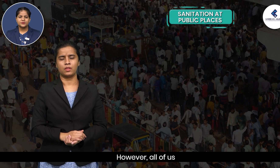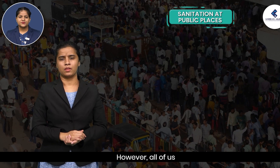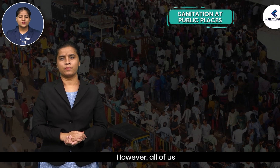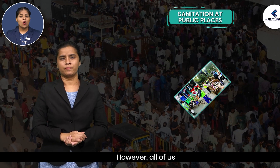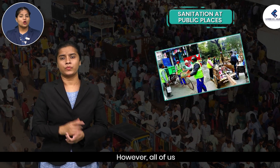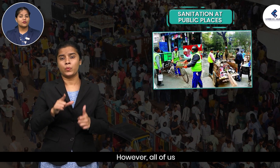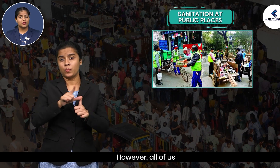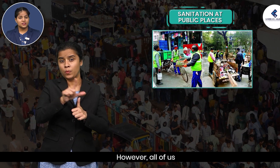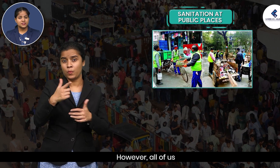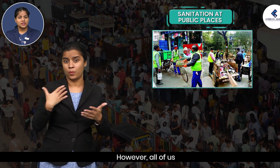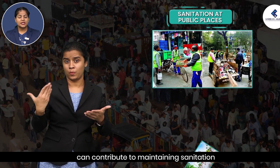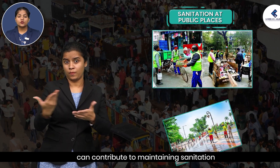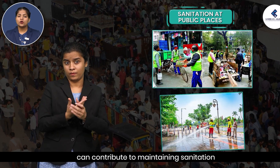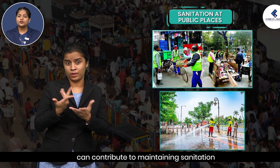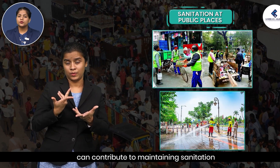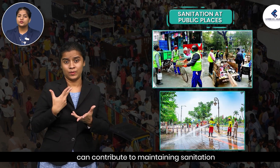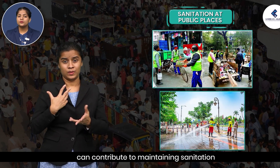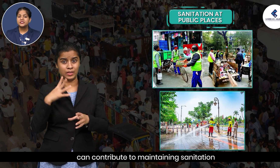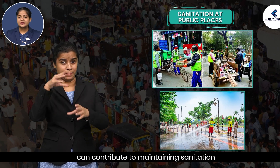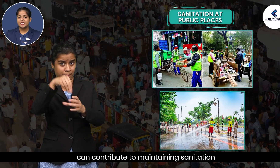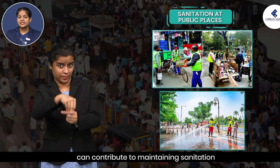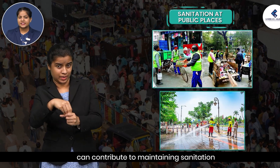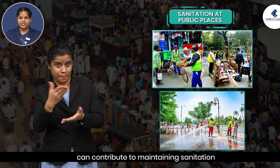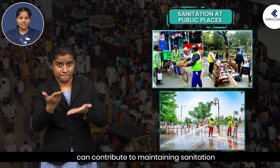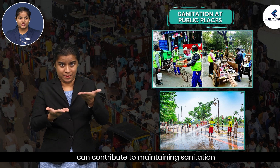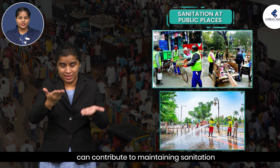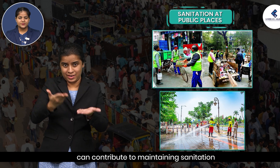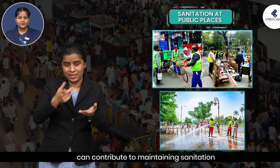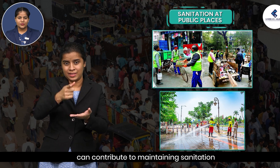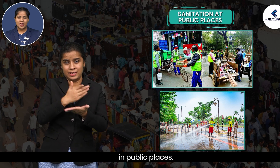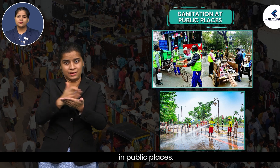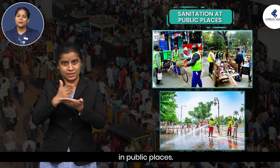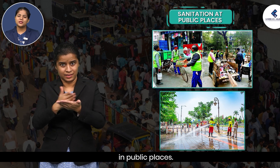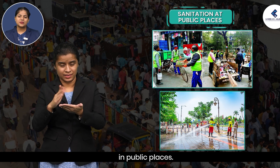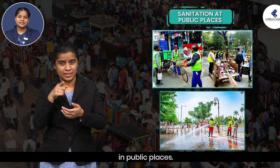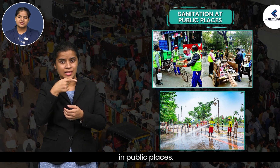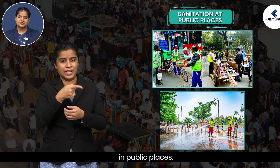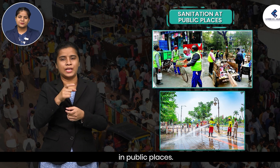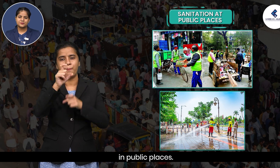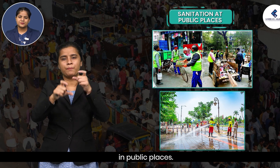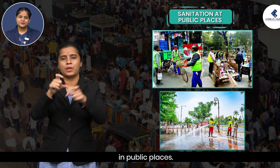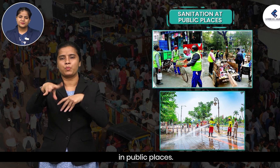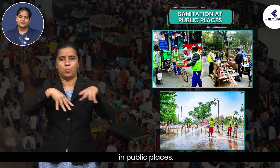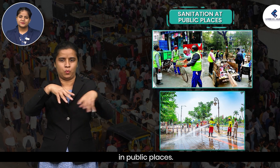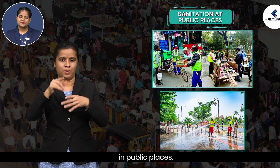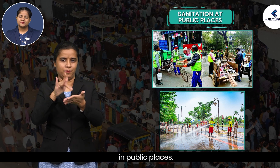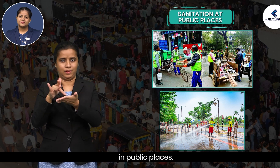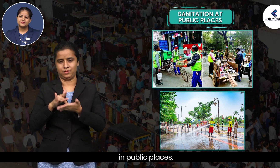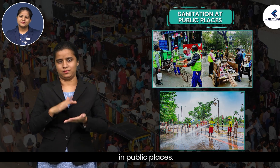However, all of us can contribute to maintaining sanitation in public places.